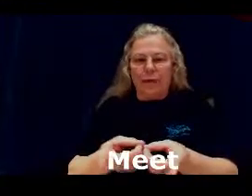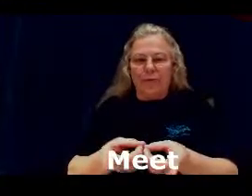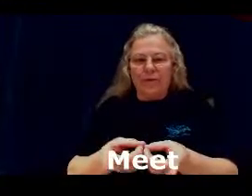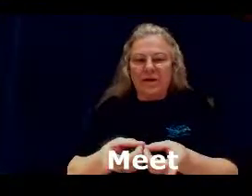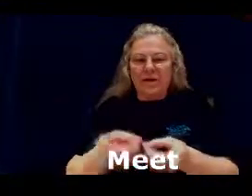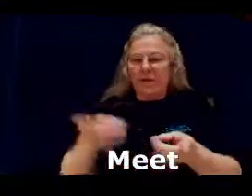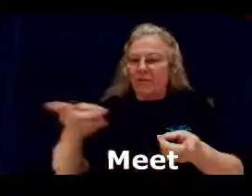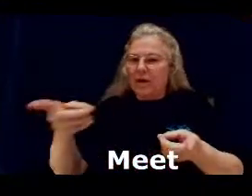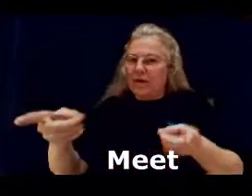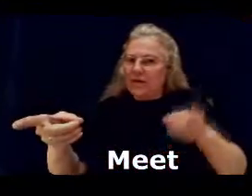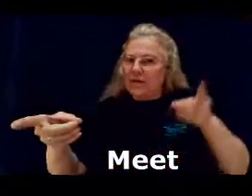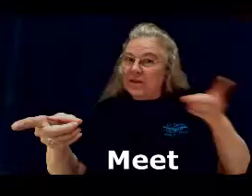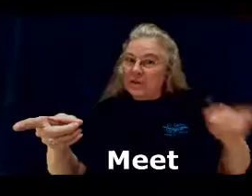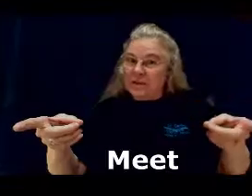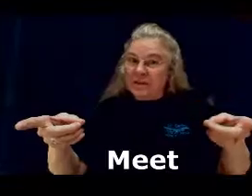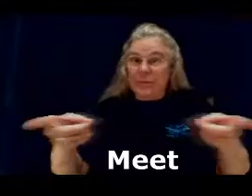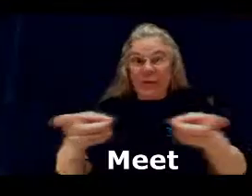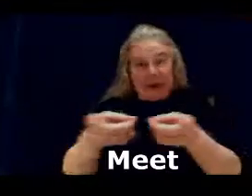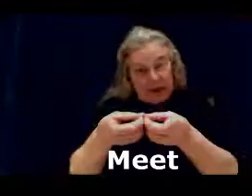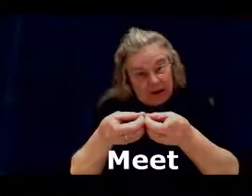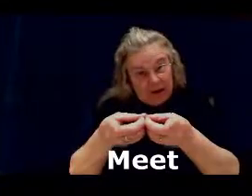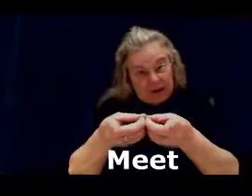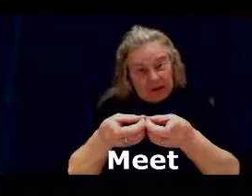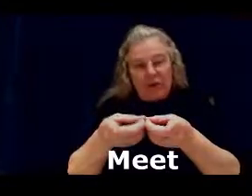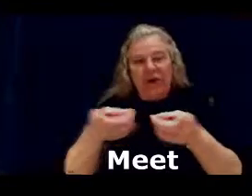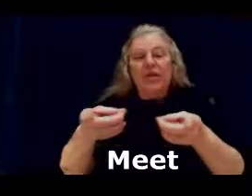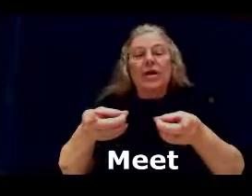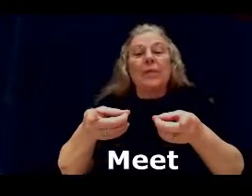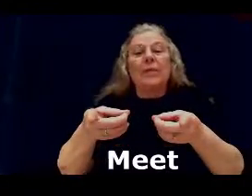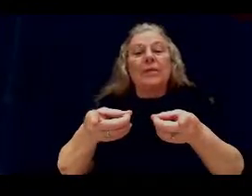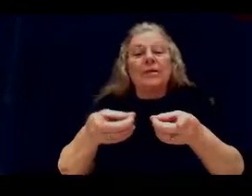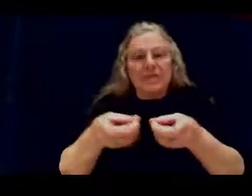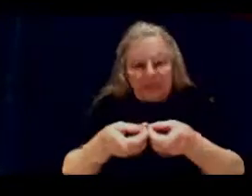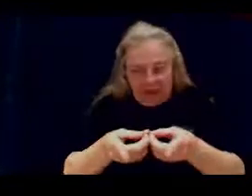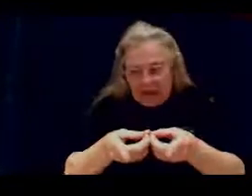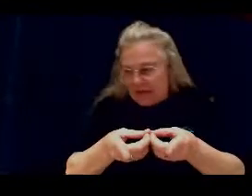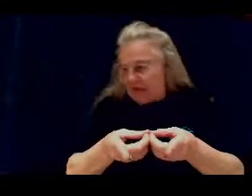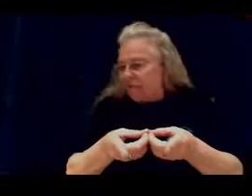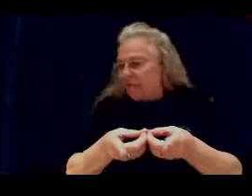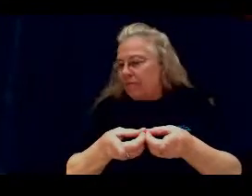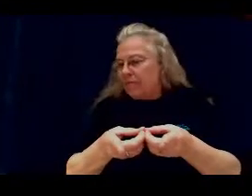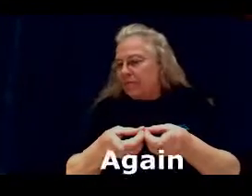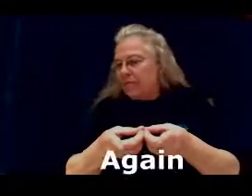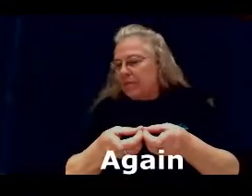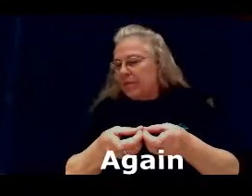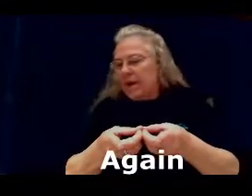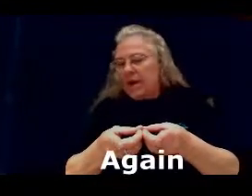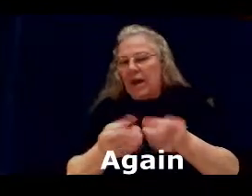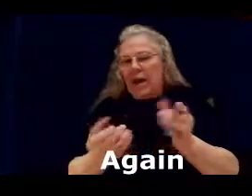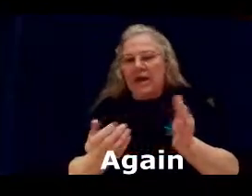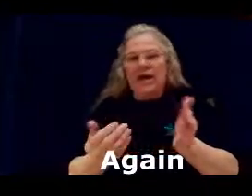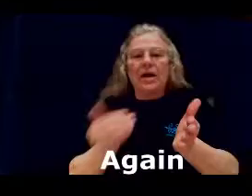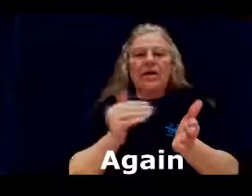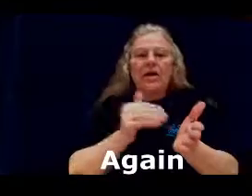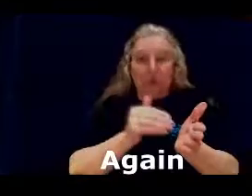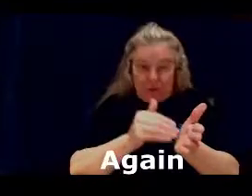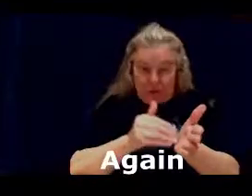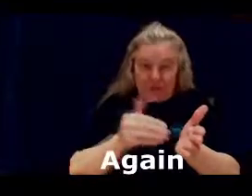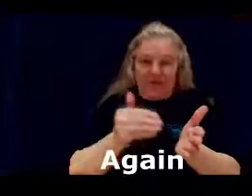them together. This one is meeting this one, and they're coming together. And again, we